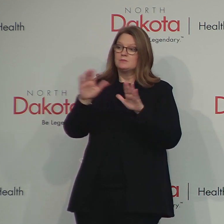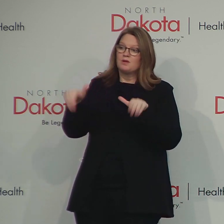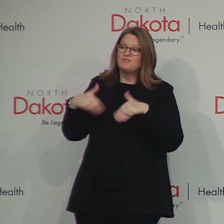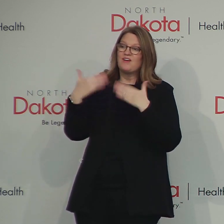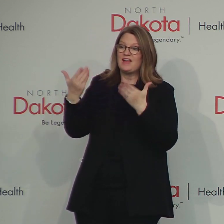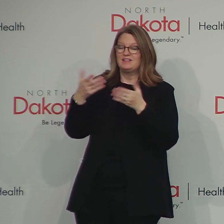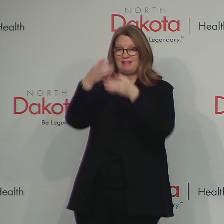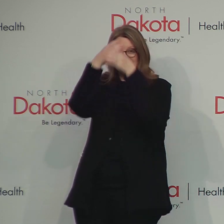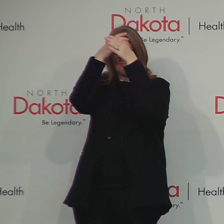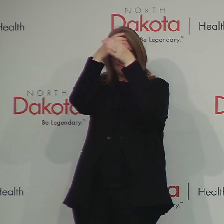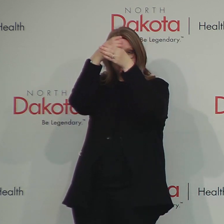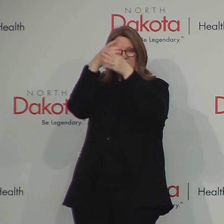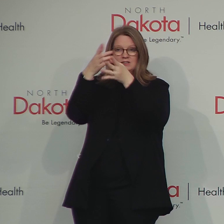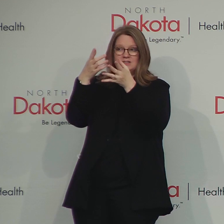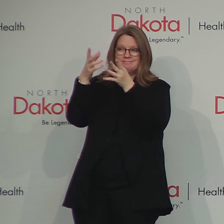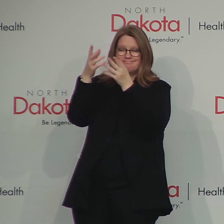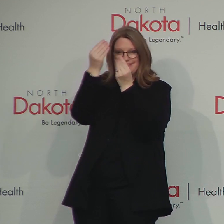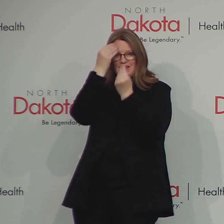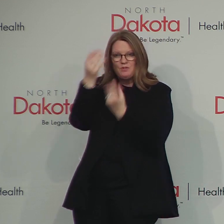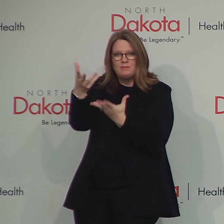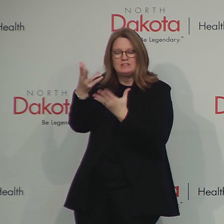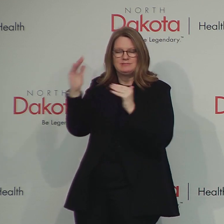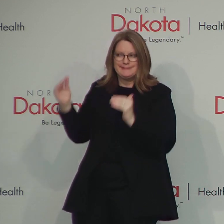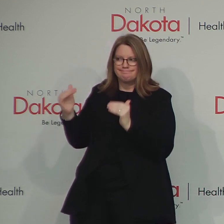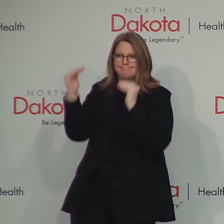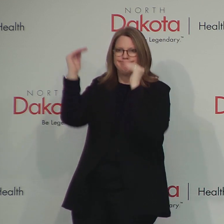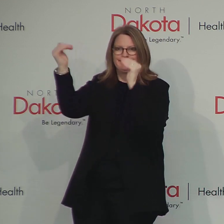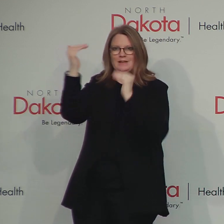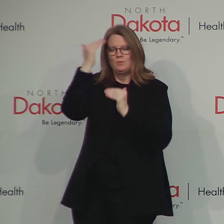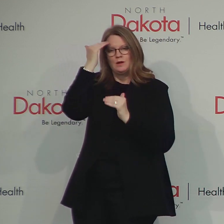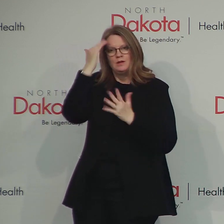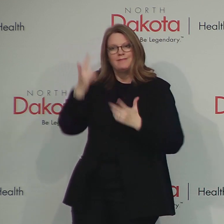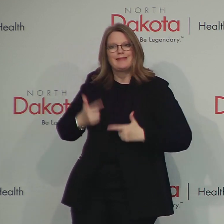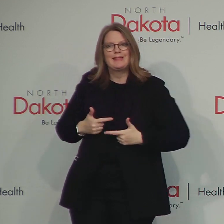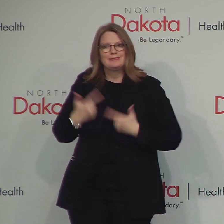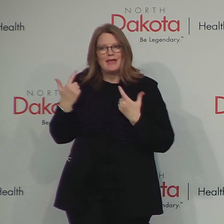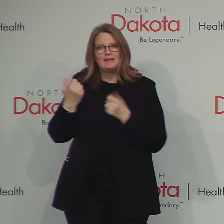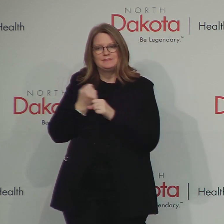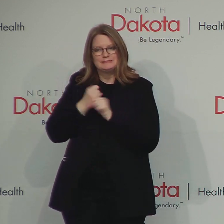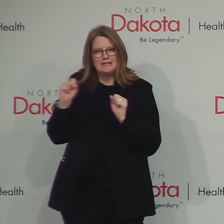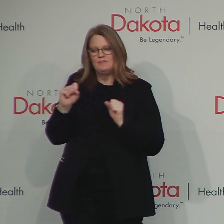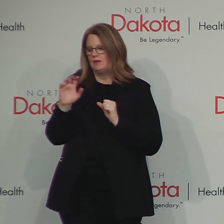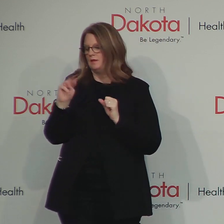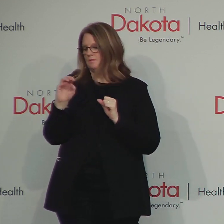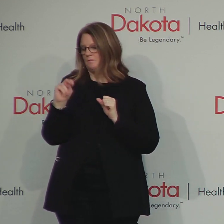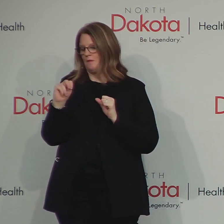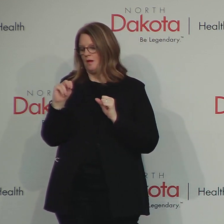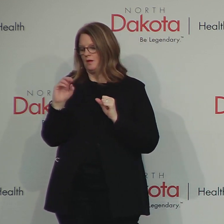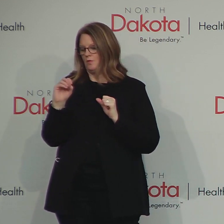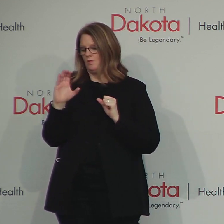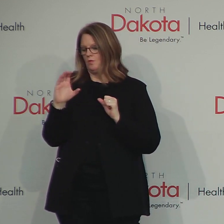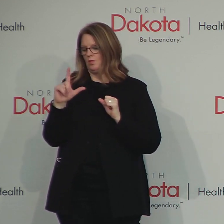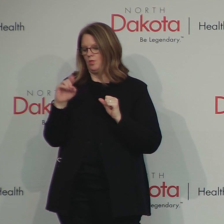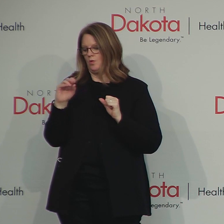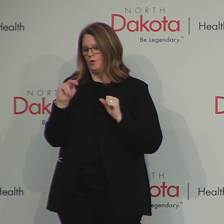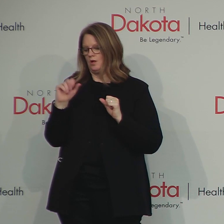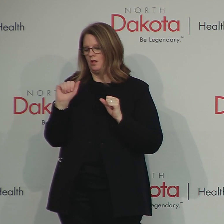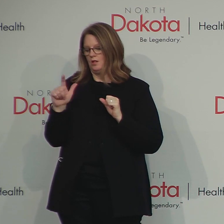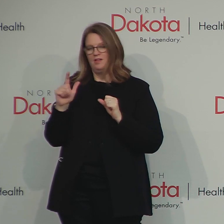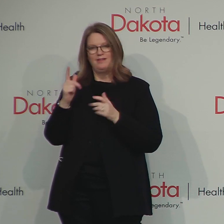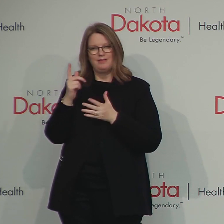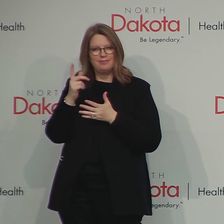matter expertise and promoting and increasing awareness about life-saving monoclonal antibody therapies with the